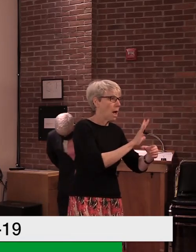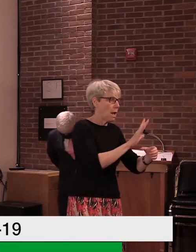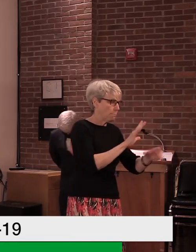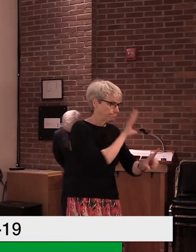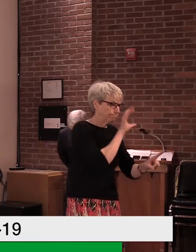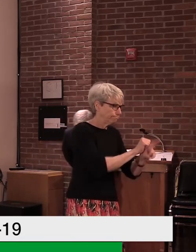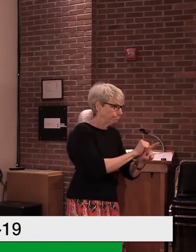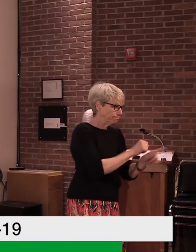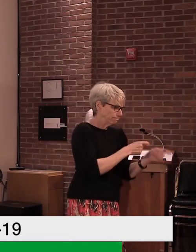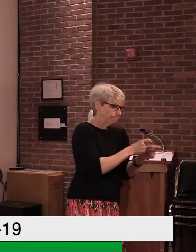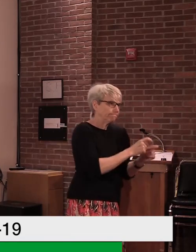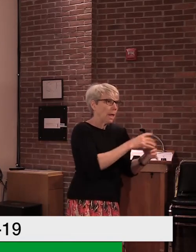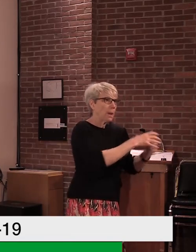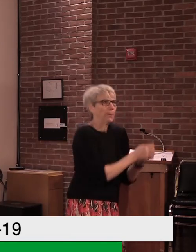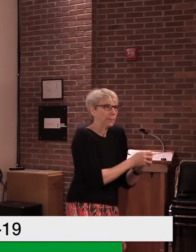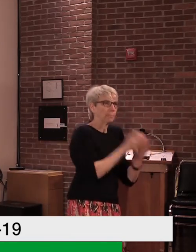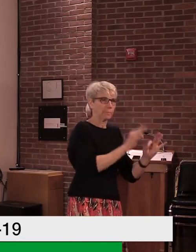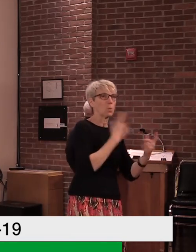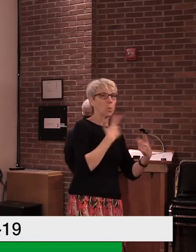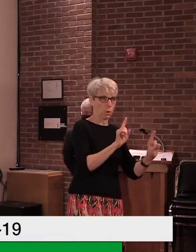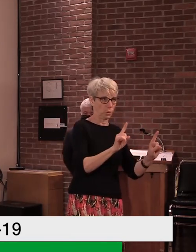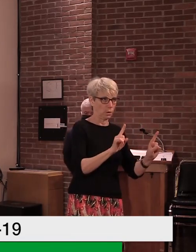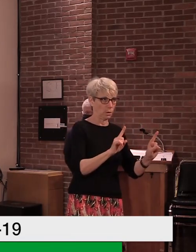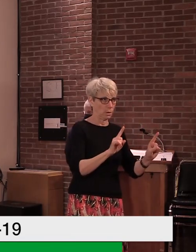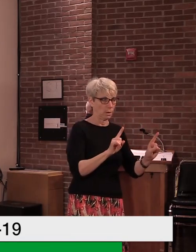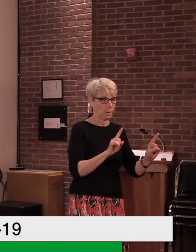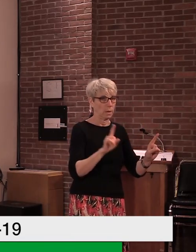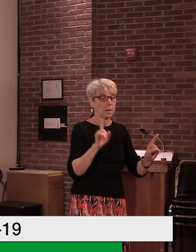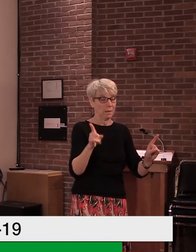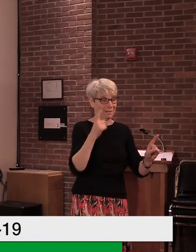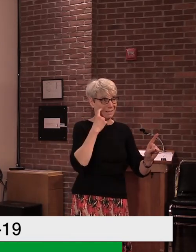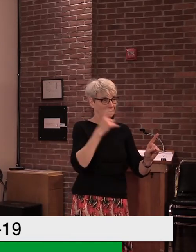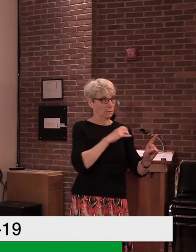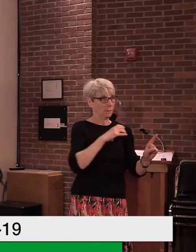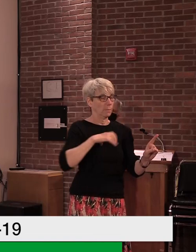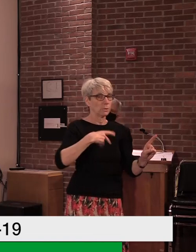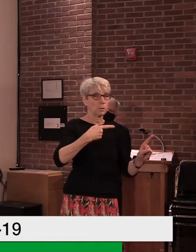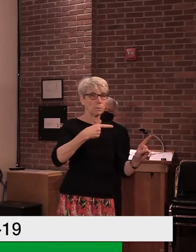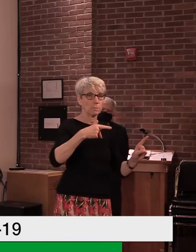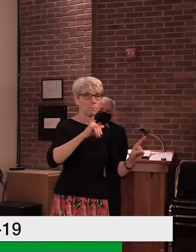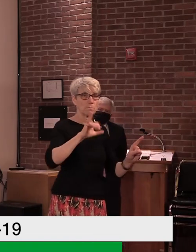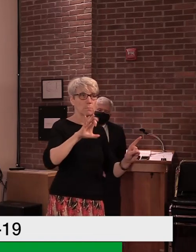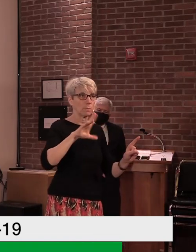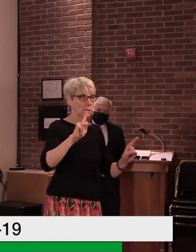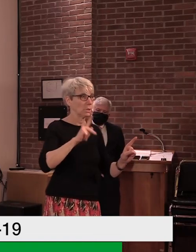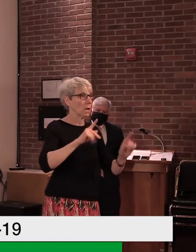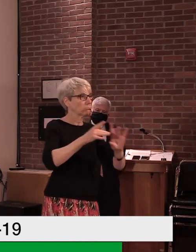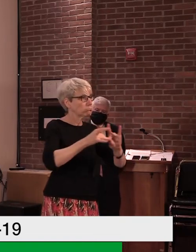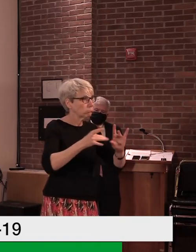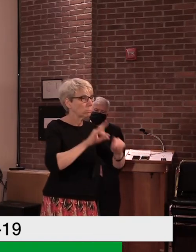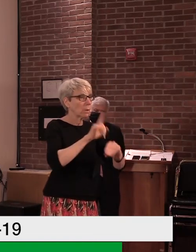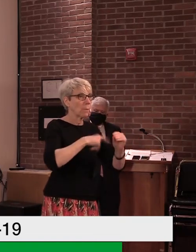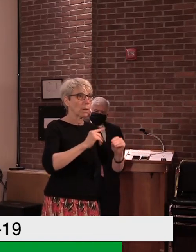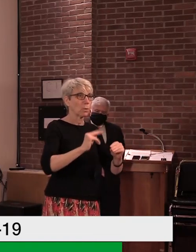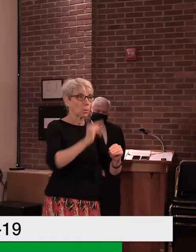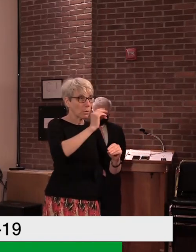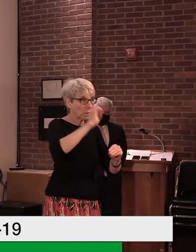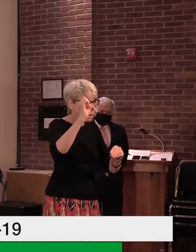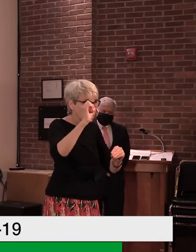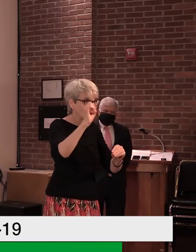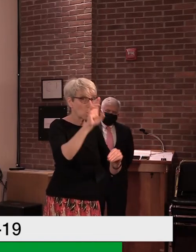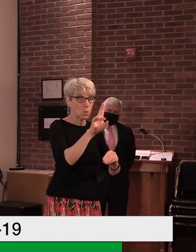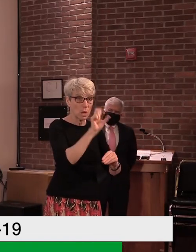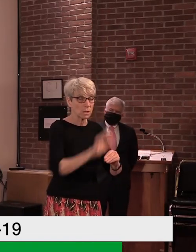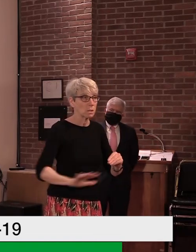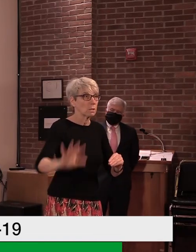The regional and national data that Commissioner Pichak has reported on today continues to be of great concern to the Department of